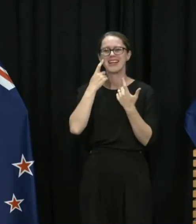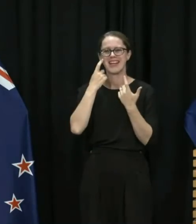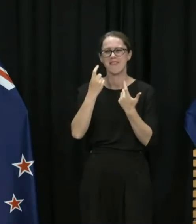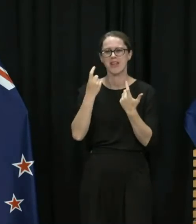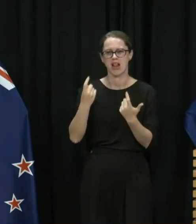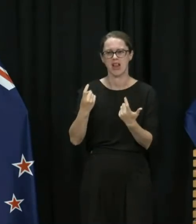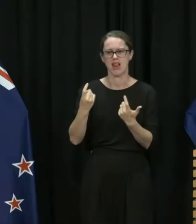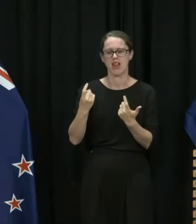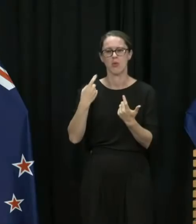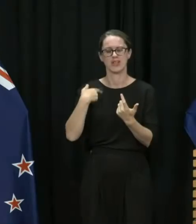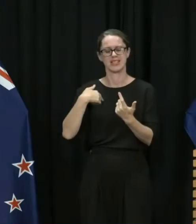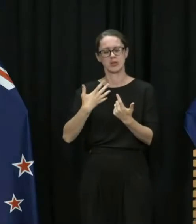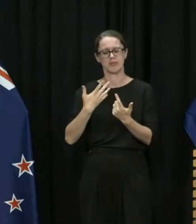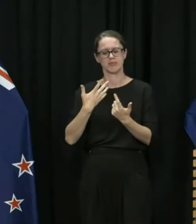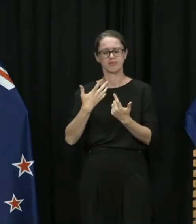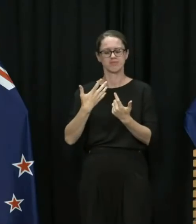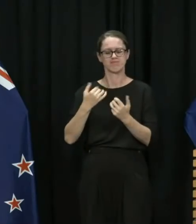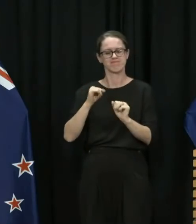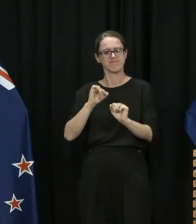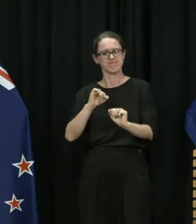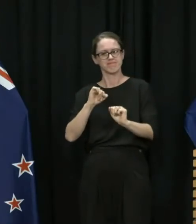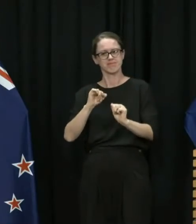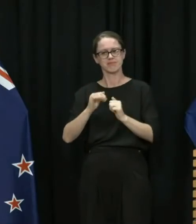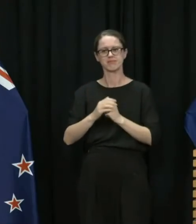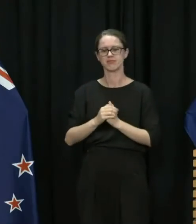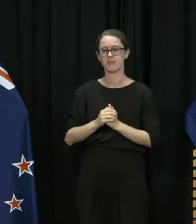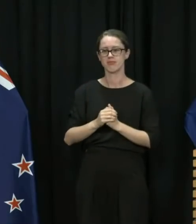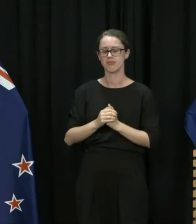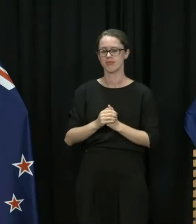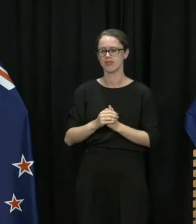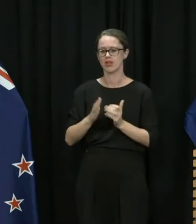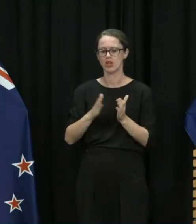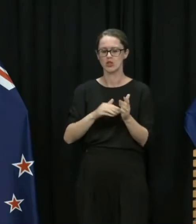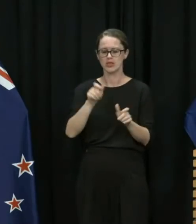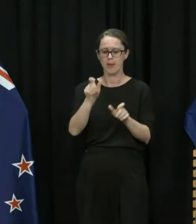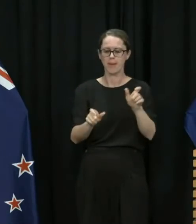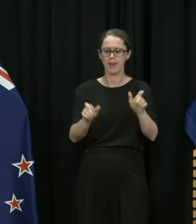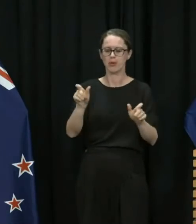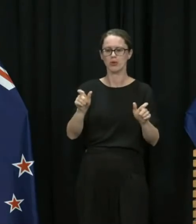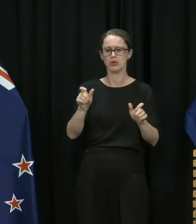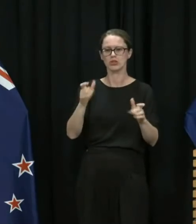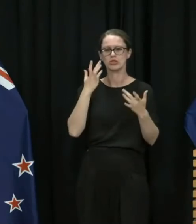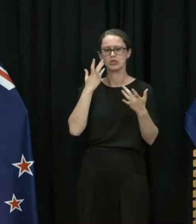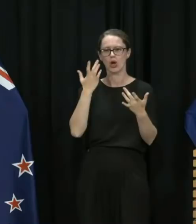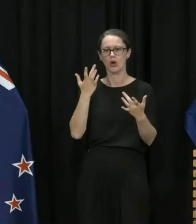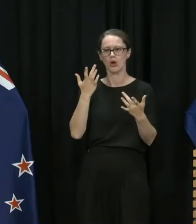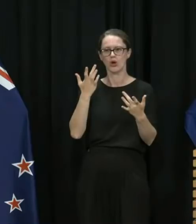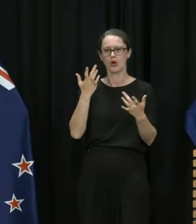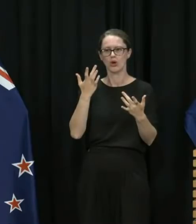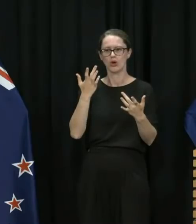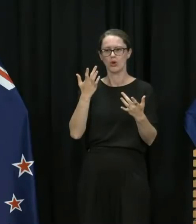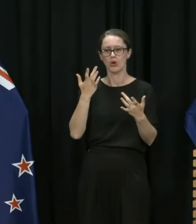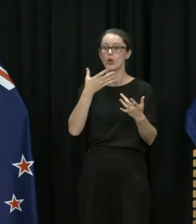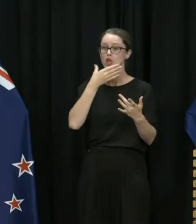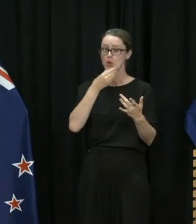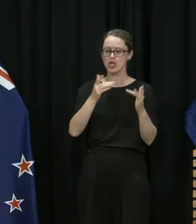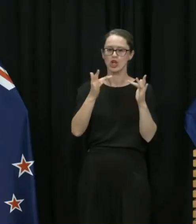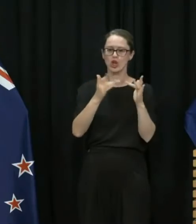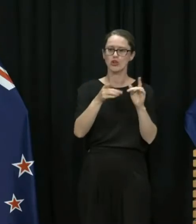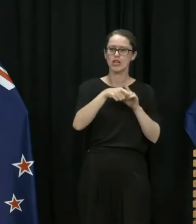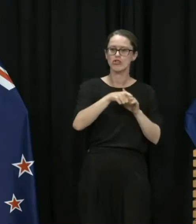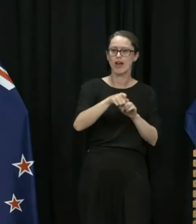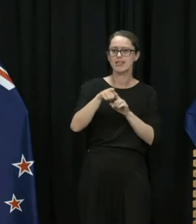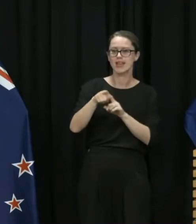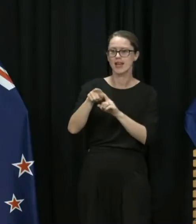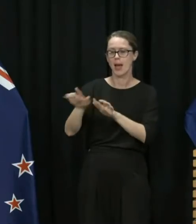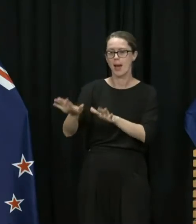weakens, the need for that precautionary approach. New Zealanders will also see we don't hesitate to rely on our contact tracing and our public health system